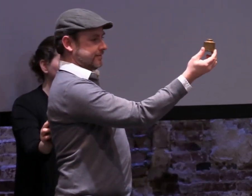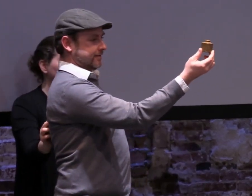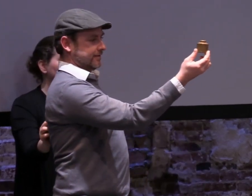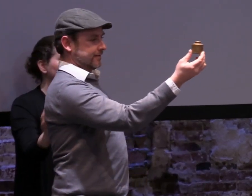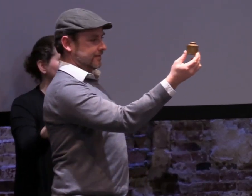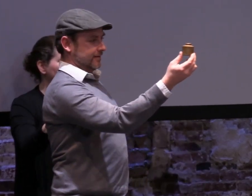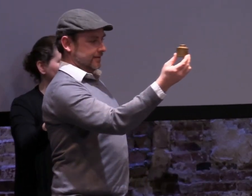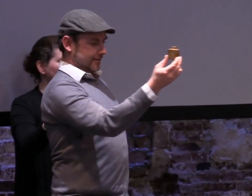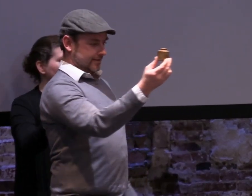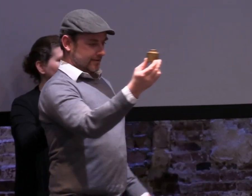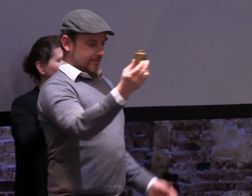This.